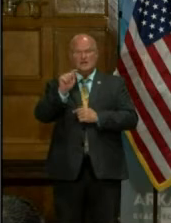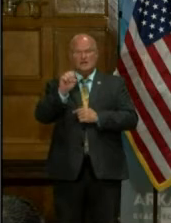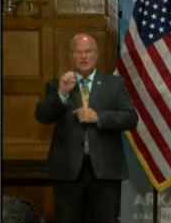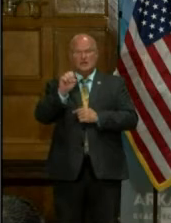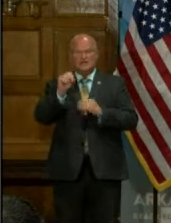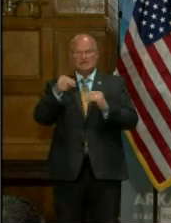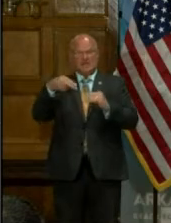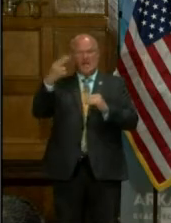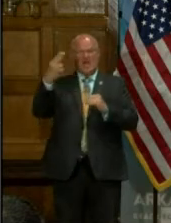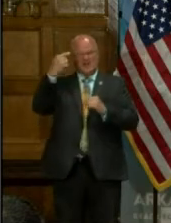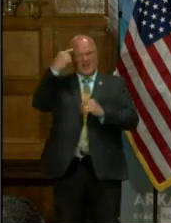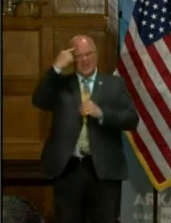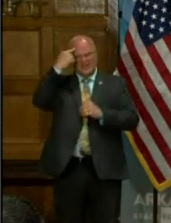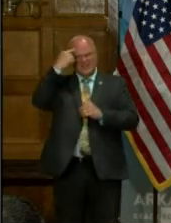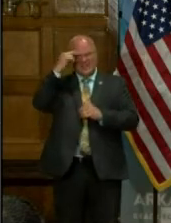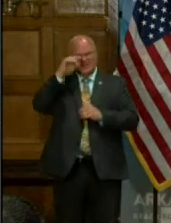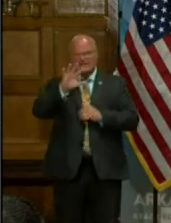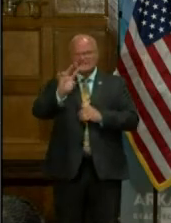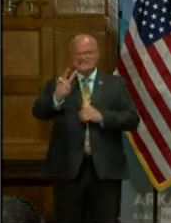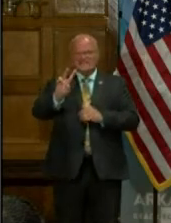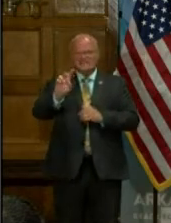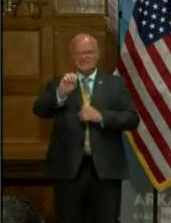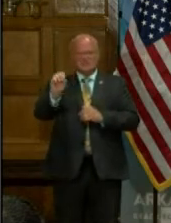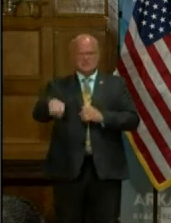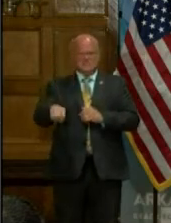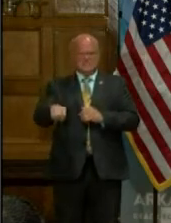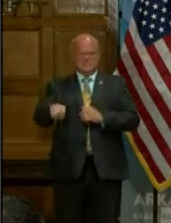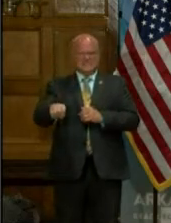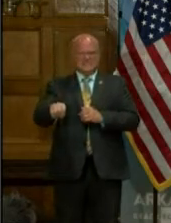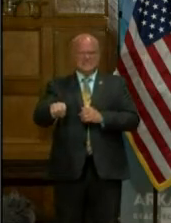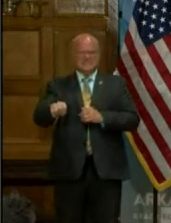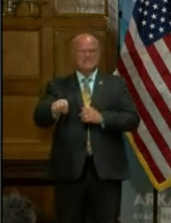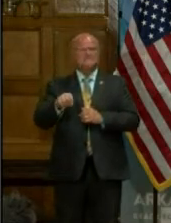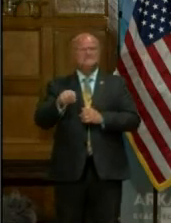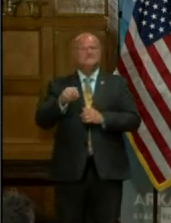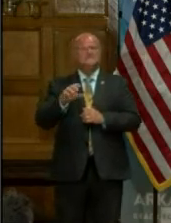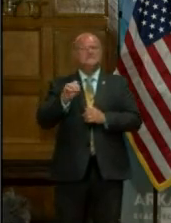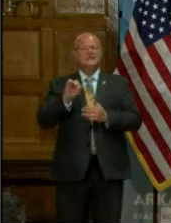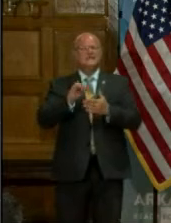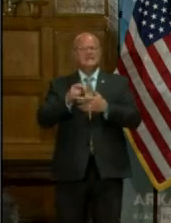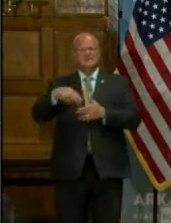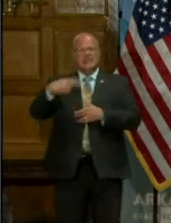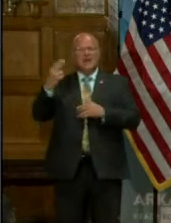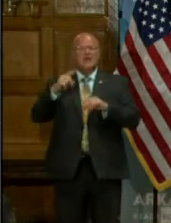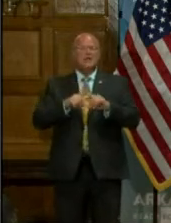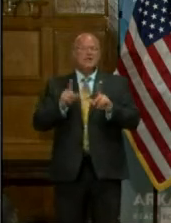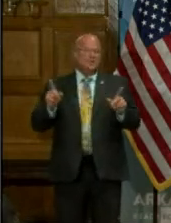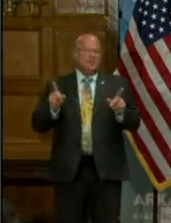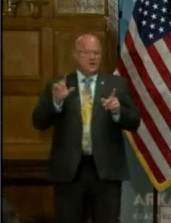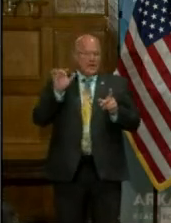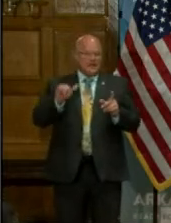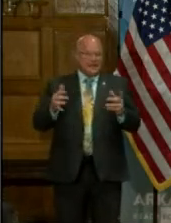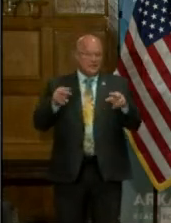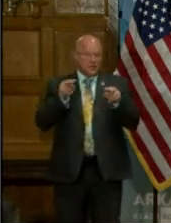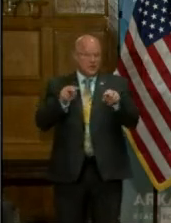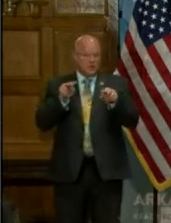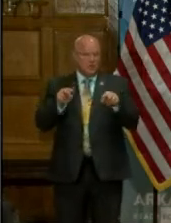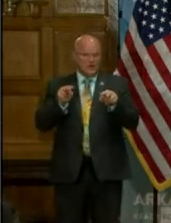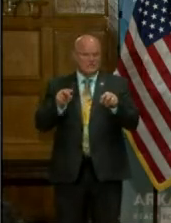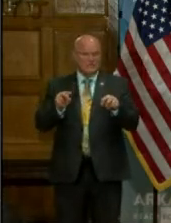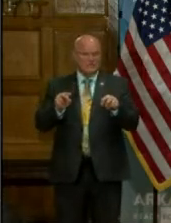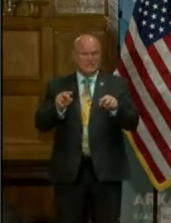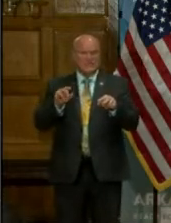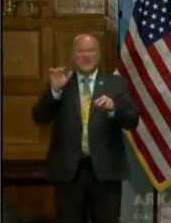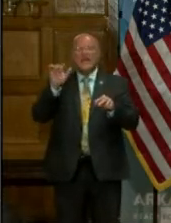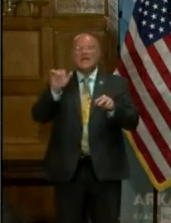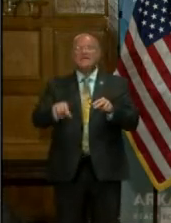is a little bit higher. I think that's about 7%, it looks like, and which is a little bit higher. But that's what we're watching, though,